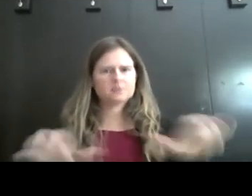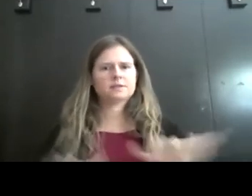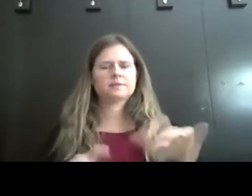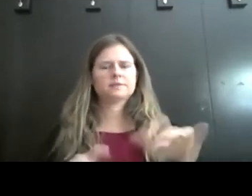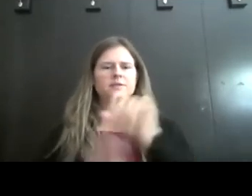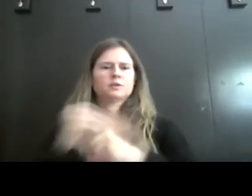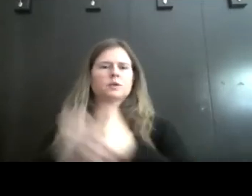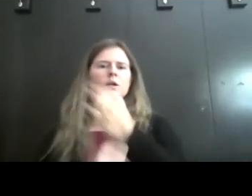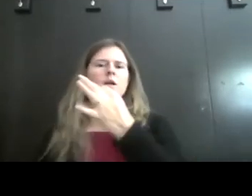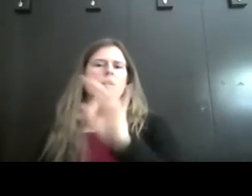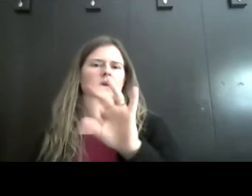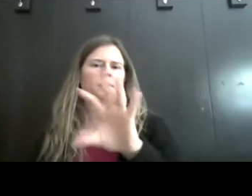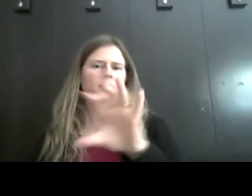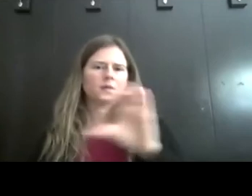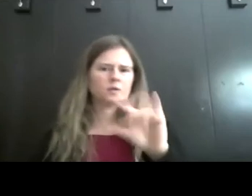to 1950.